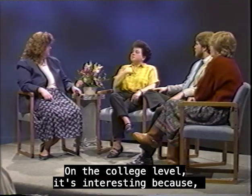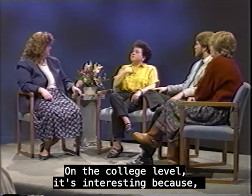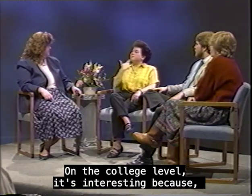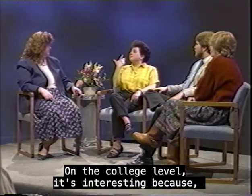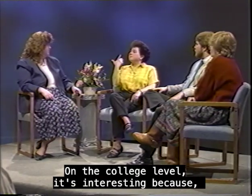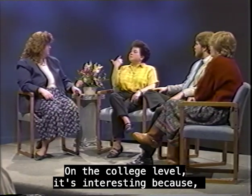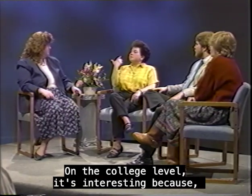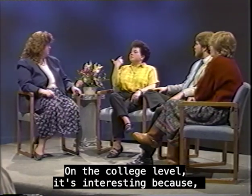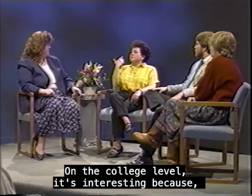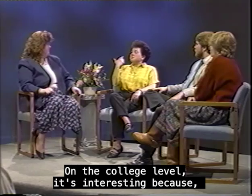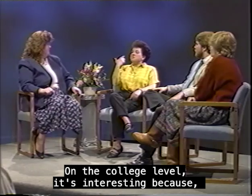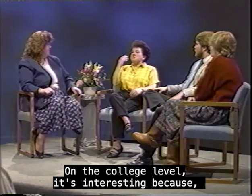because